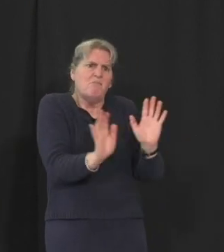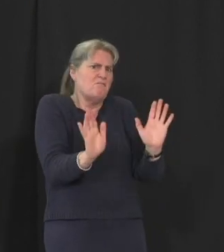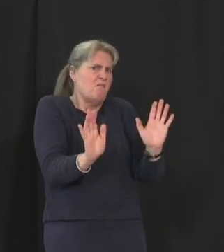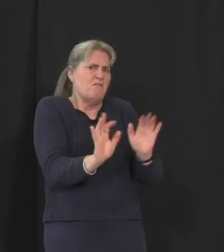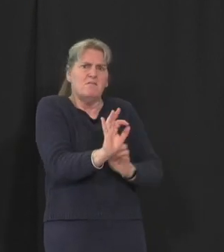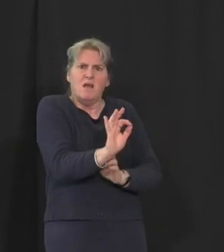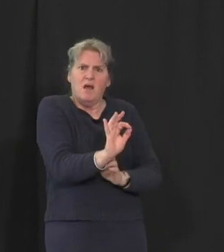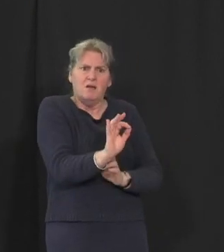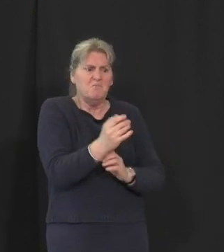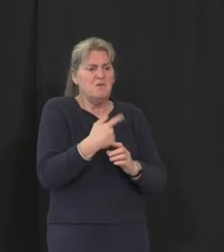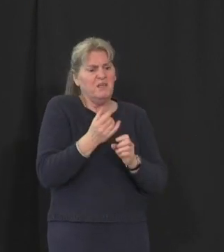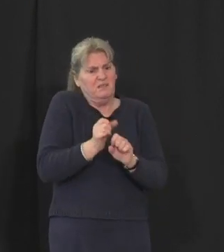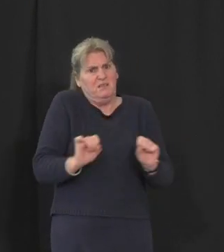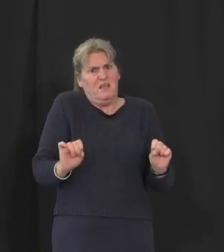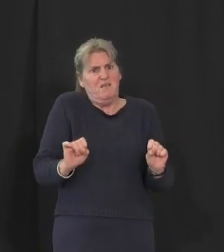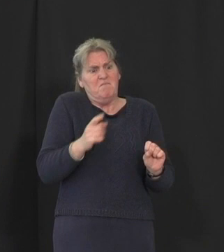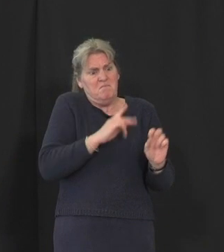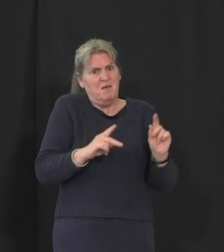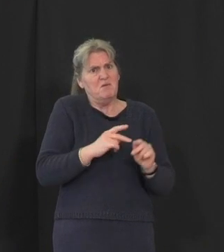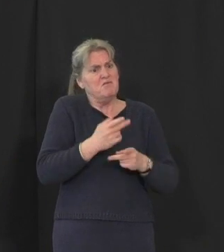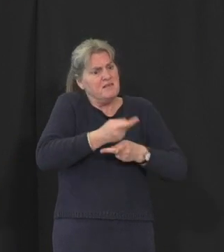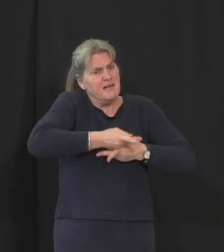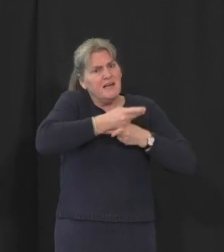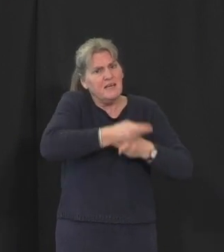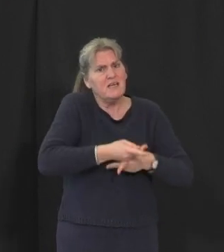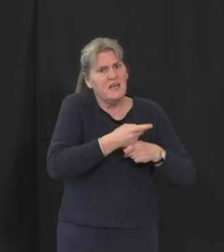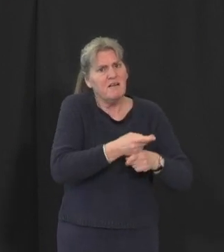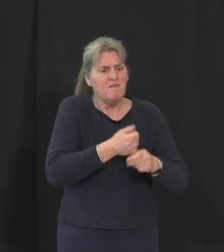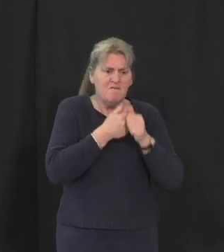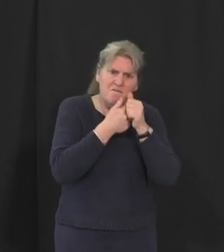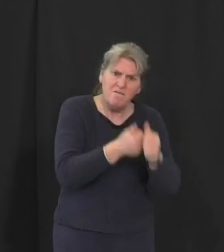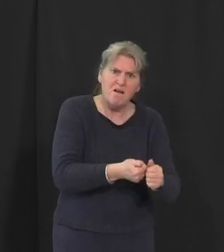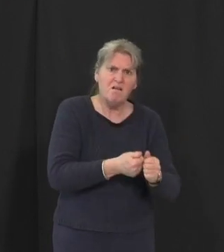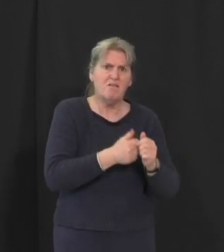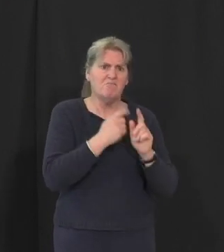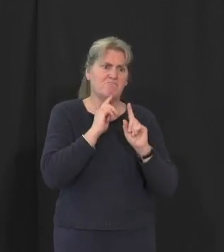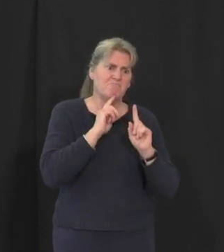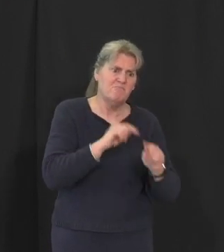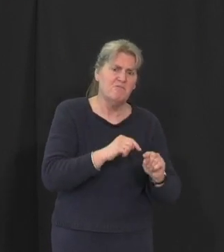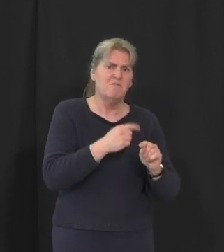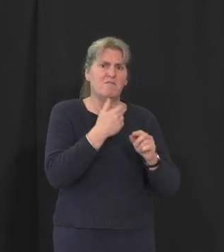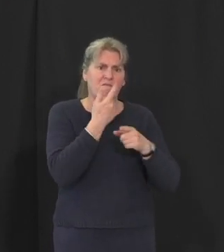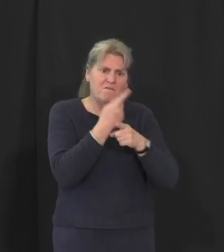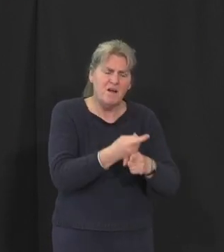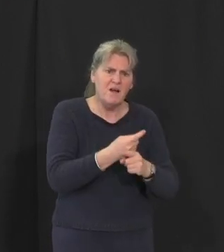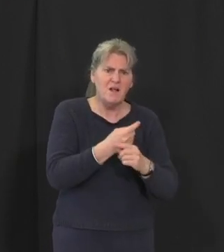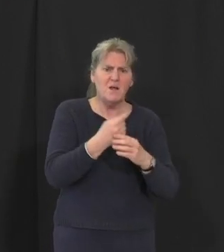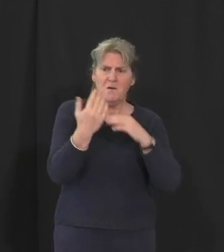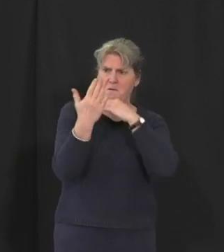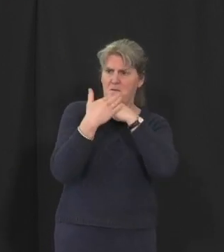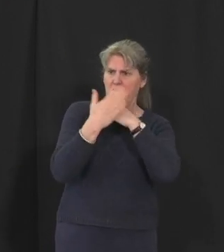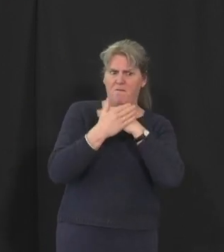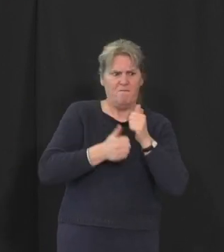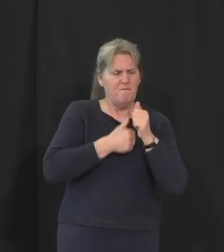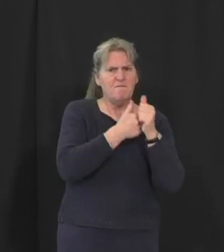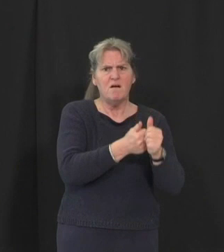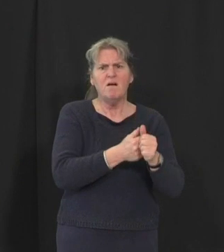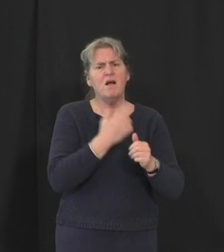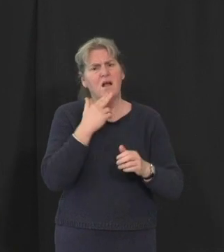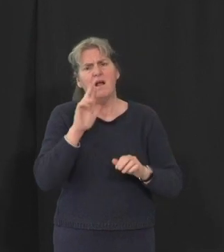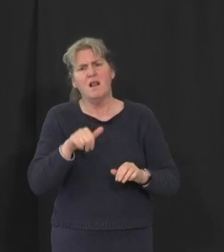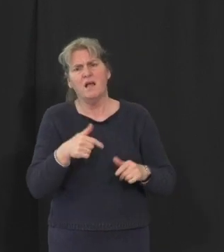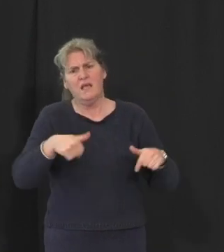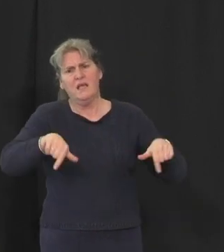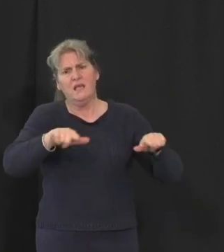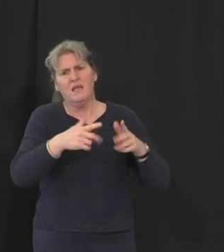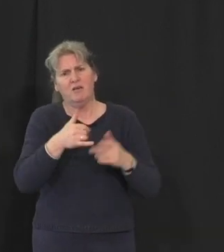from COVID creeping out and spreading in the community. So where we remain in a really good place in